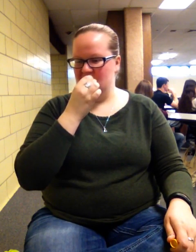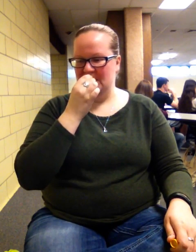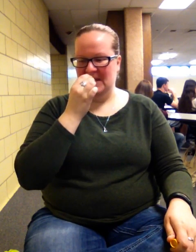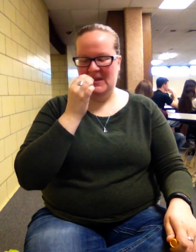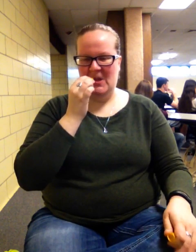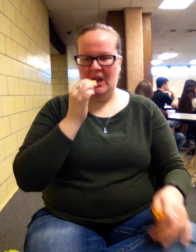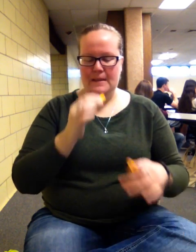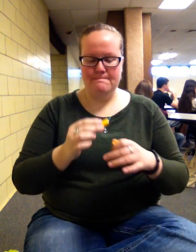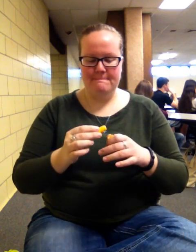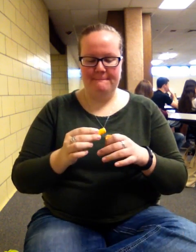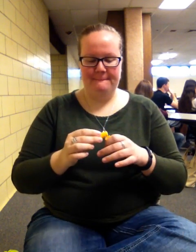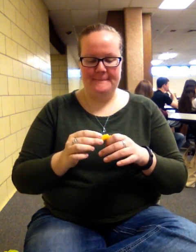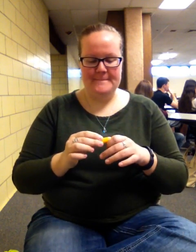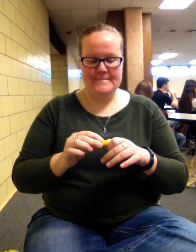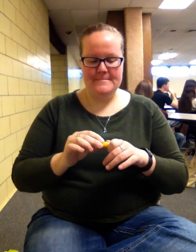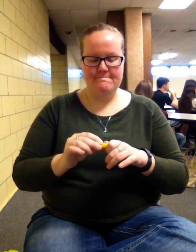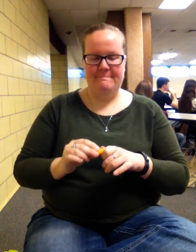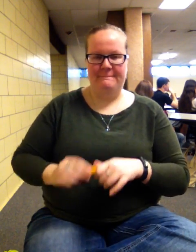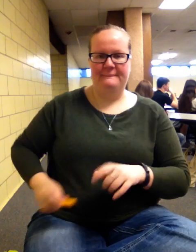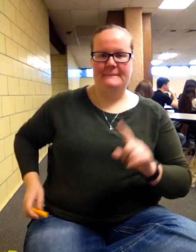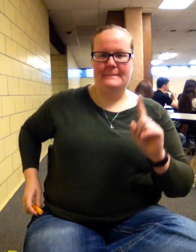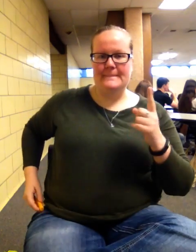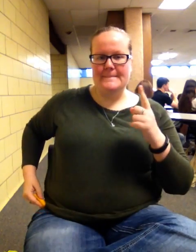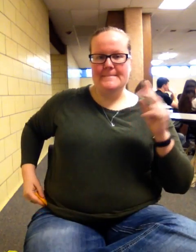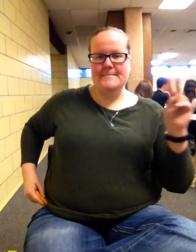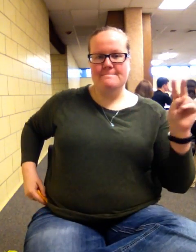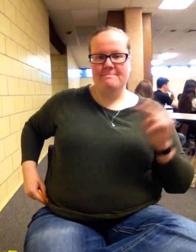Weighted average cost of capital with the little sub S.